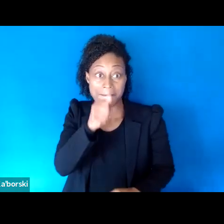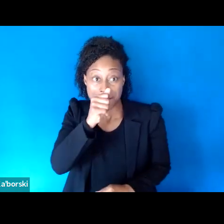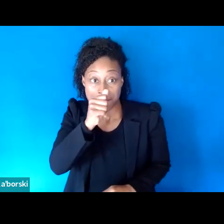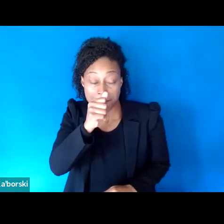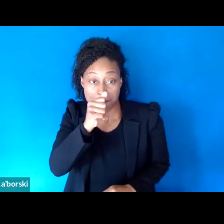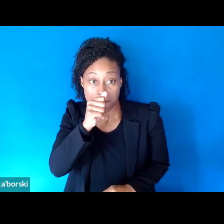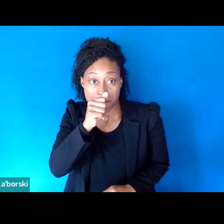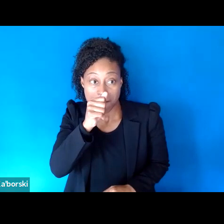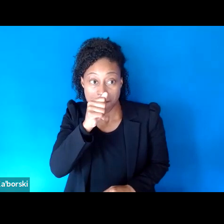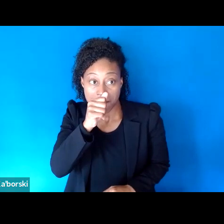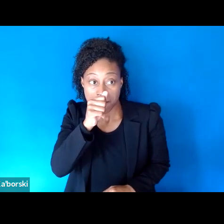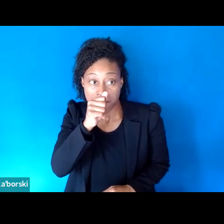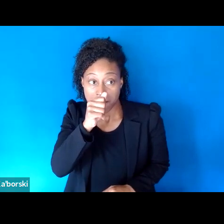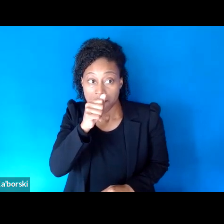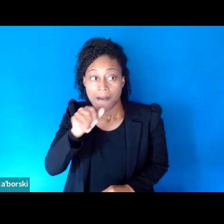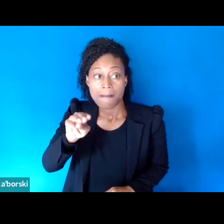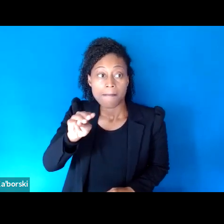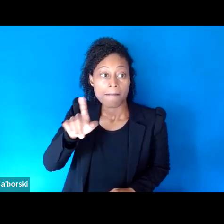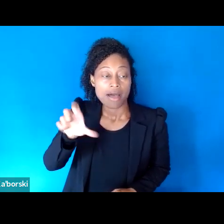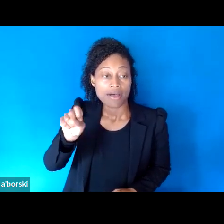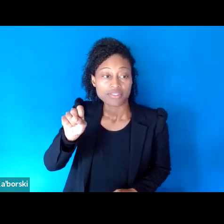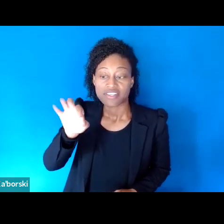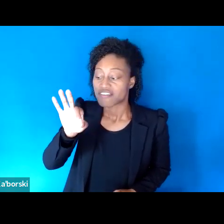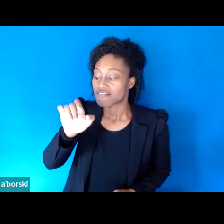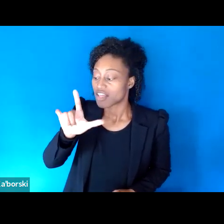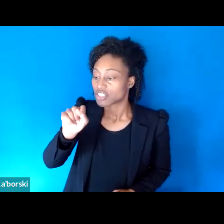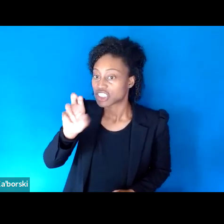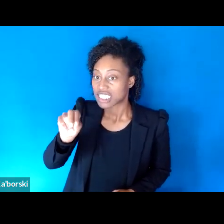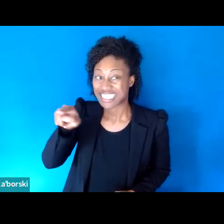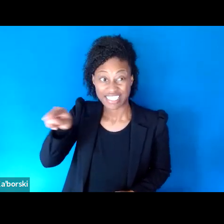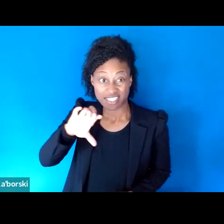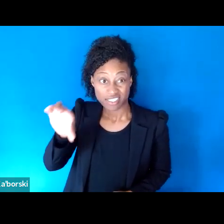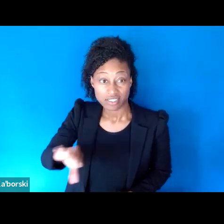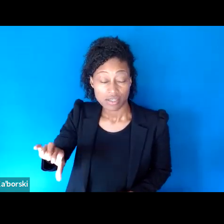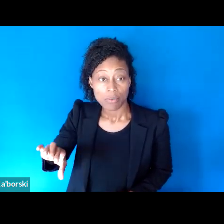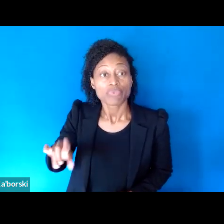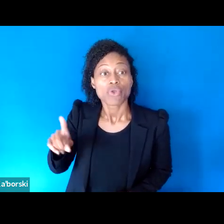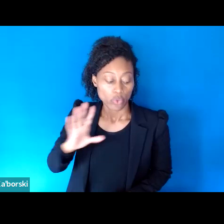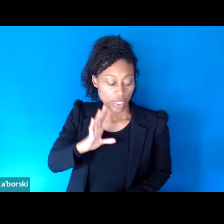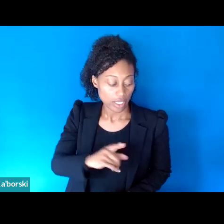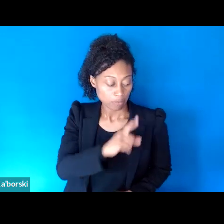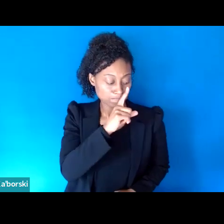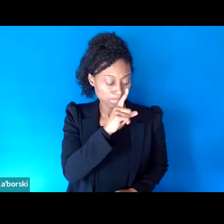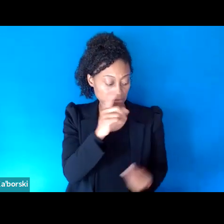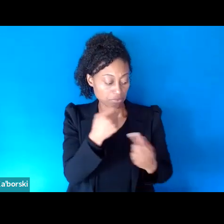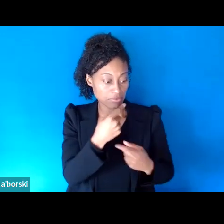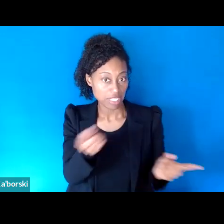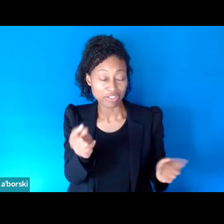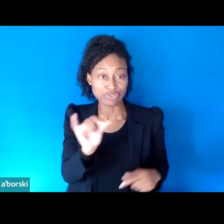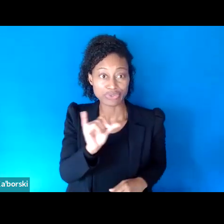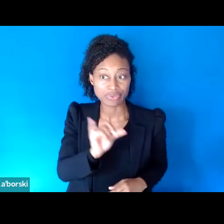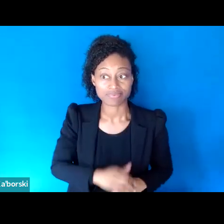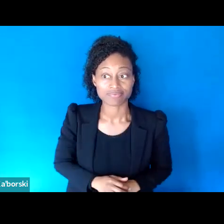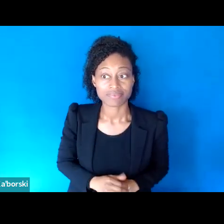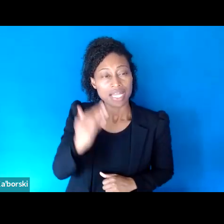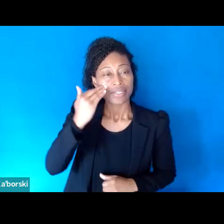privately, just under Mel Svelton, and we can share that anonymously as well. I know that inside of